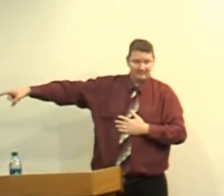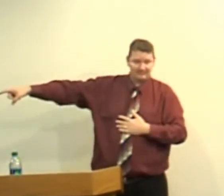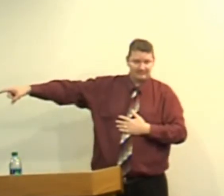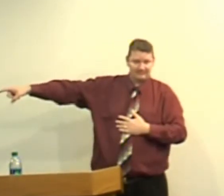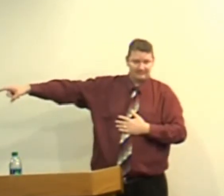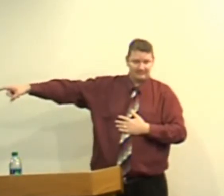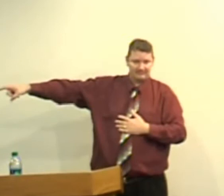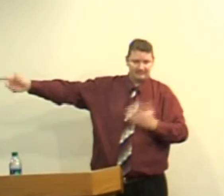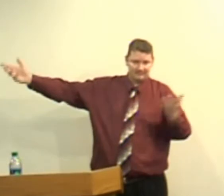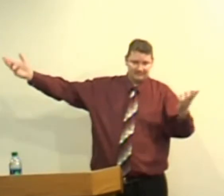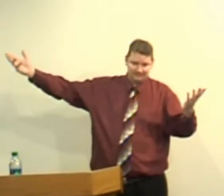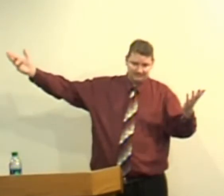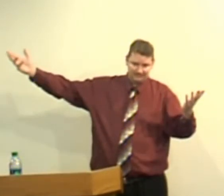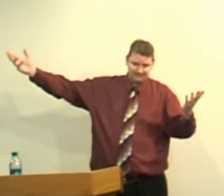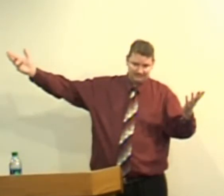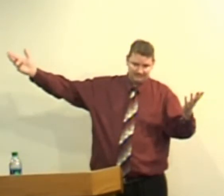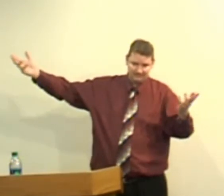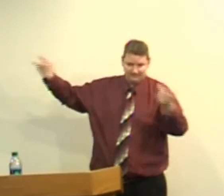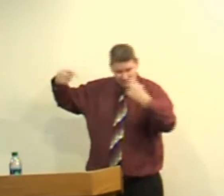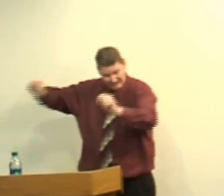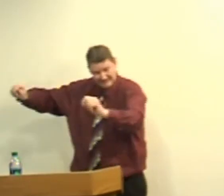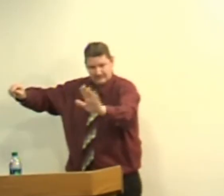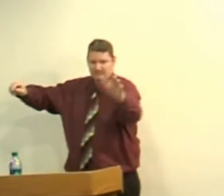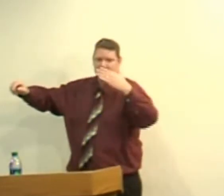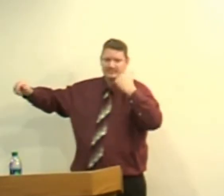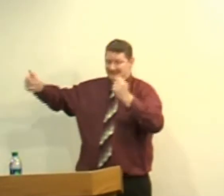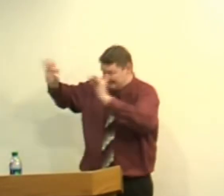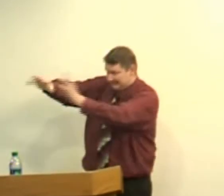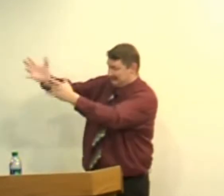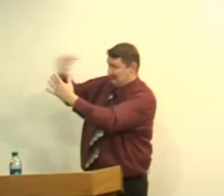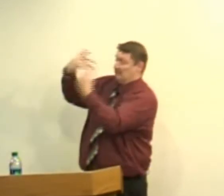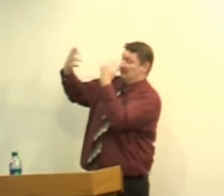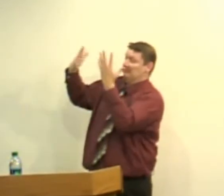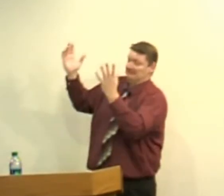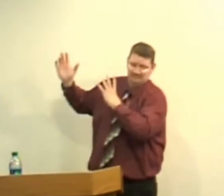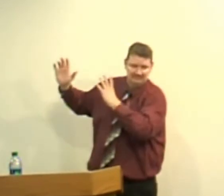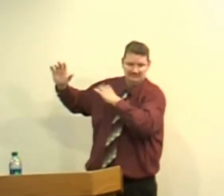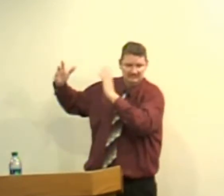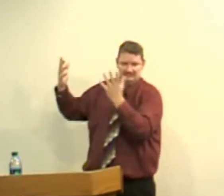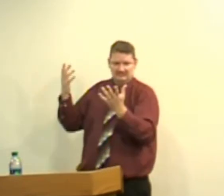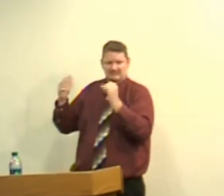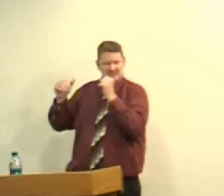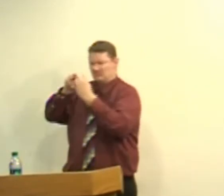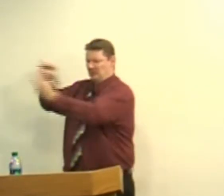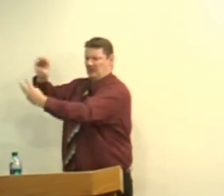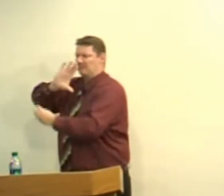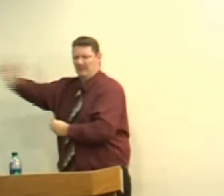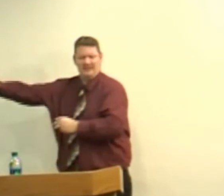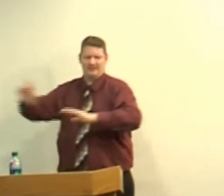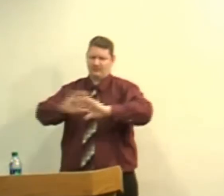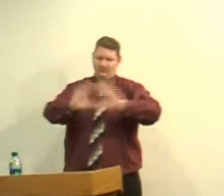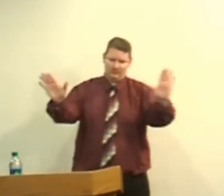to preach the gospel to them. Because we have a short time to do it. It doesn't matter what they bring back at us.